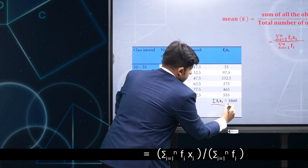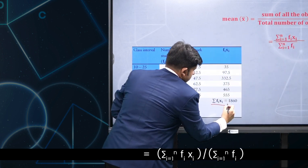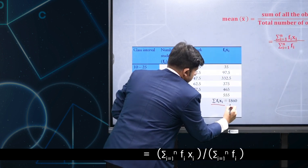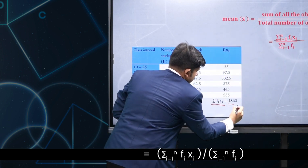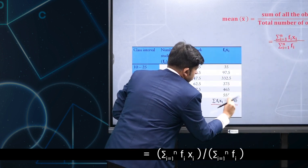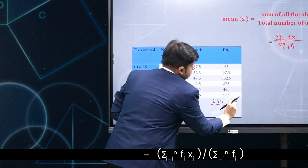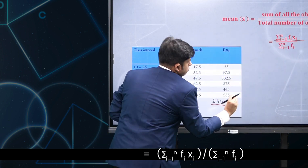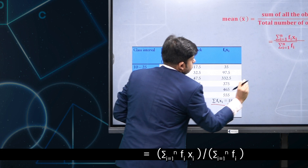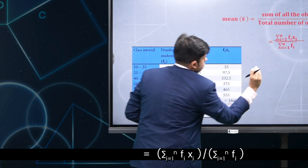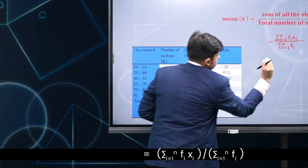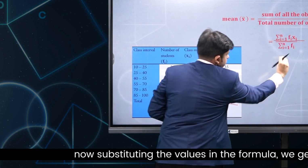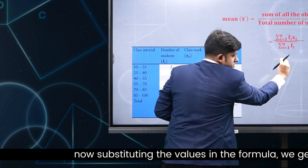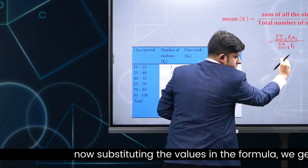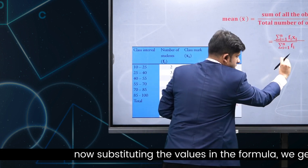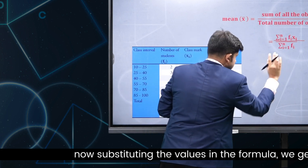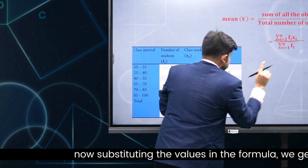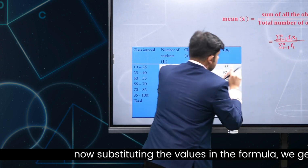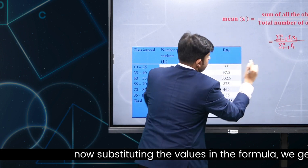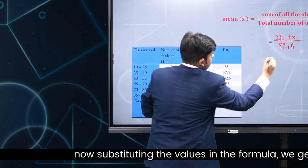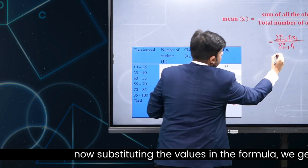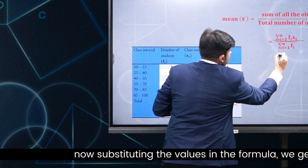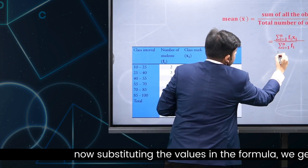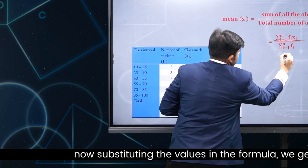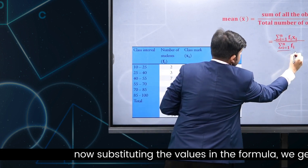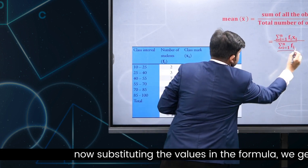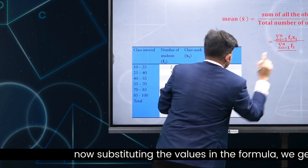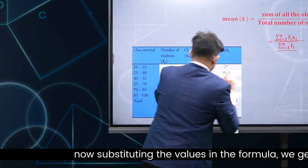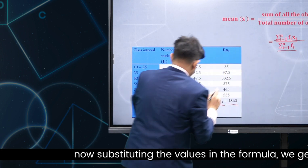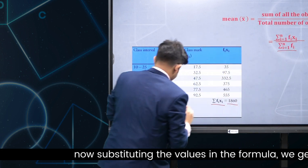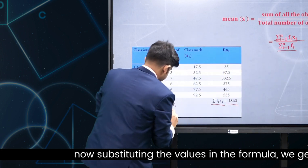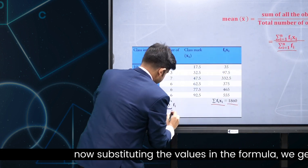Fi. Now substitute the values in the formula. We get